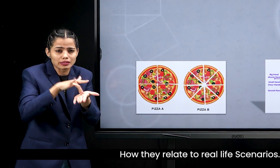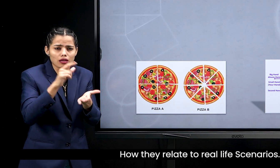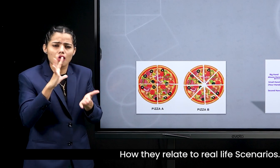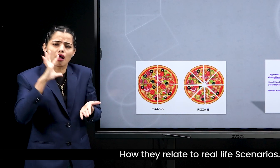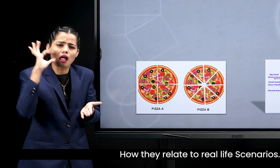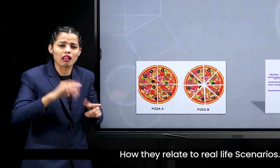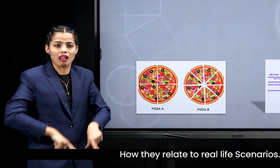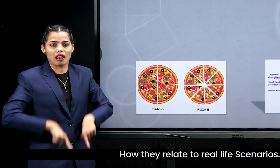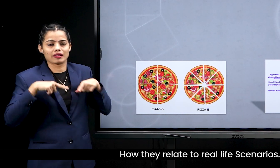scenarios.